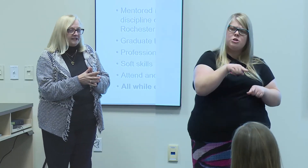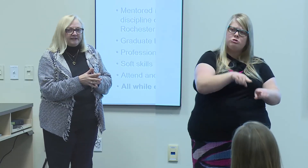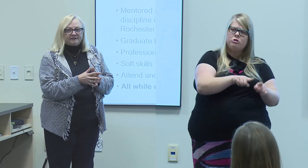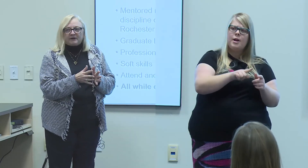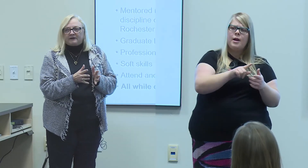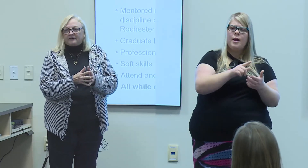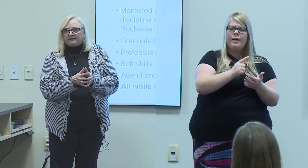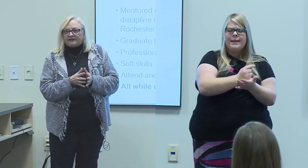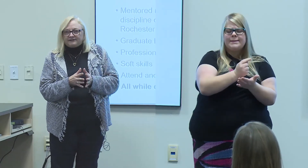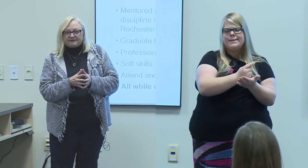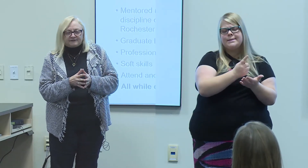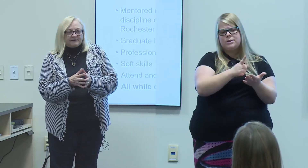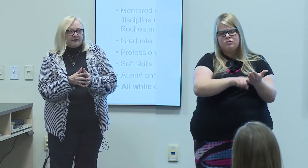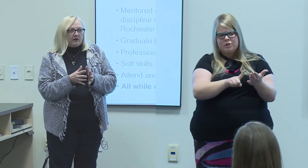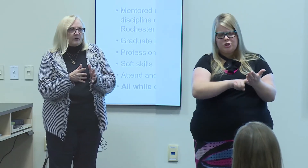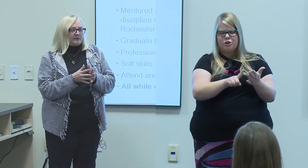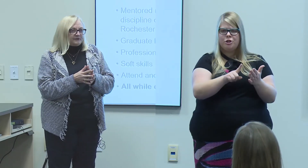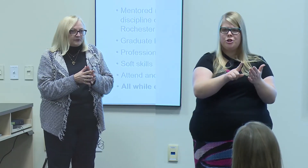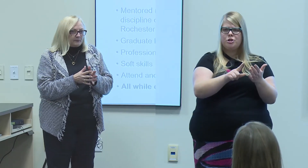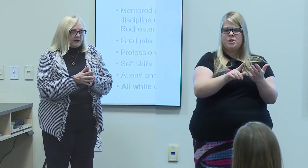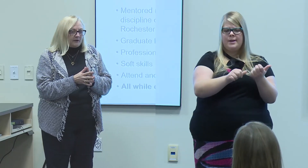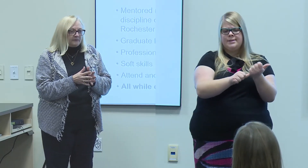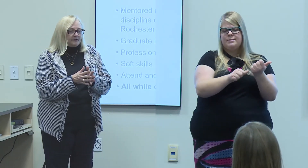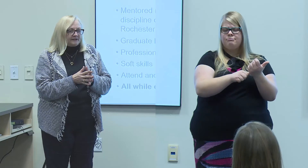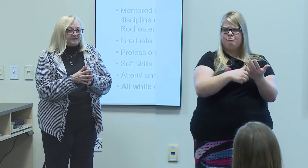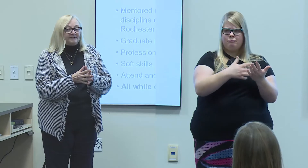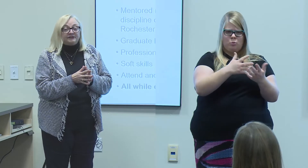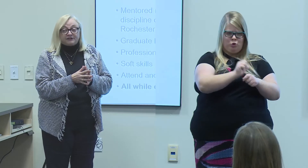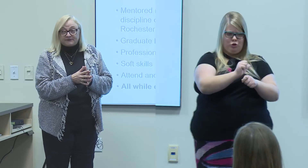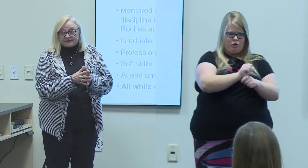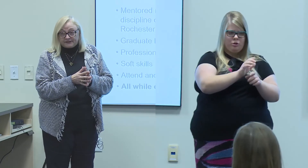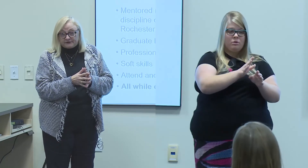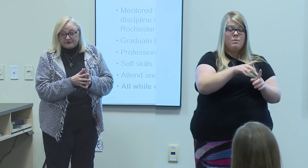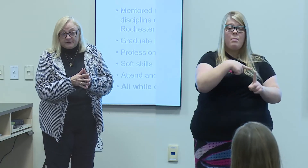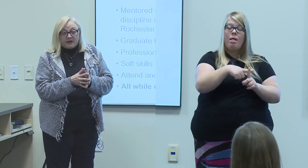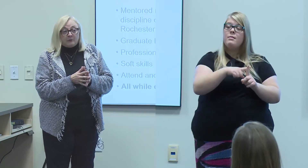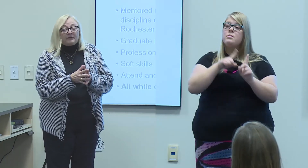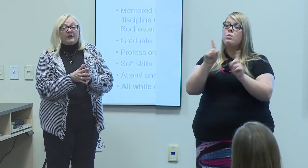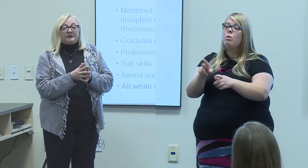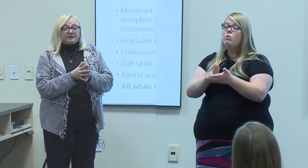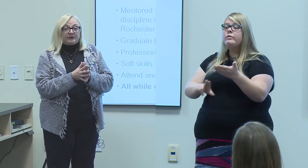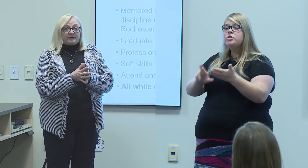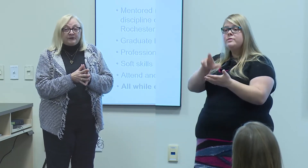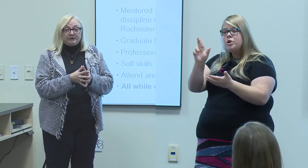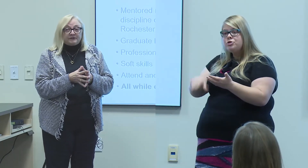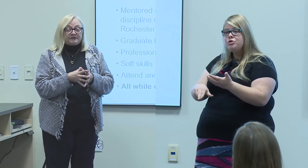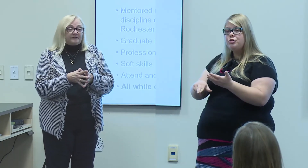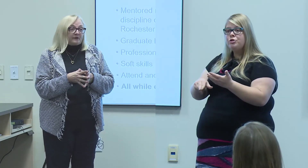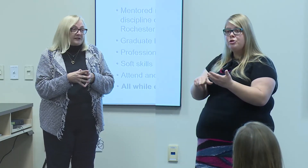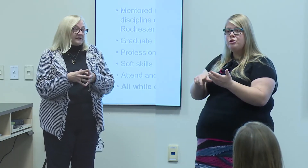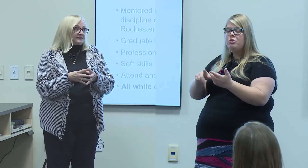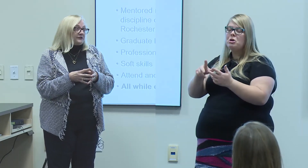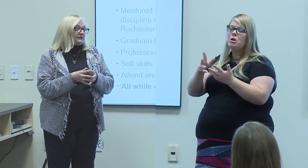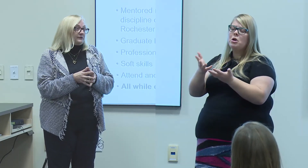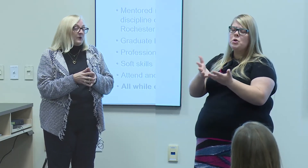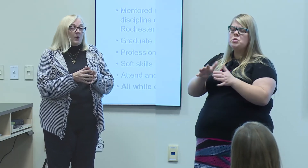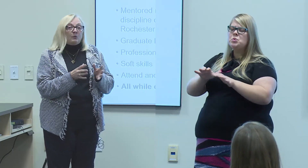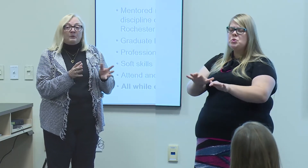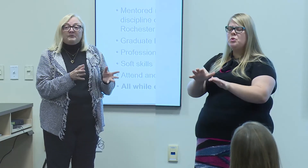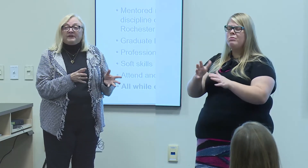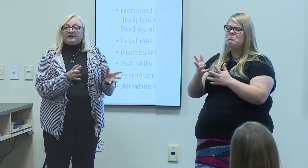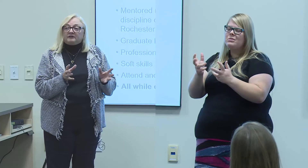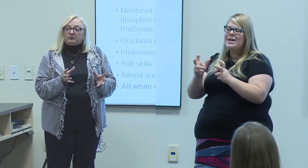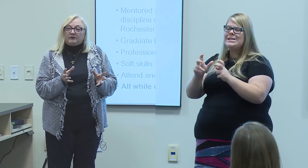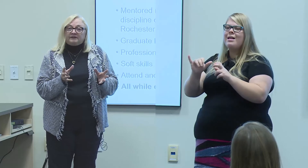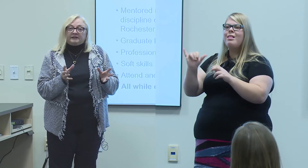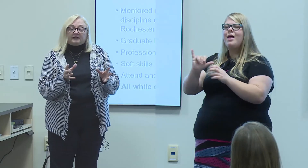at RIT as part of their thesis or research assistantships that they do, but they also go to the University of Rochester to do what